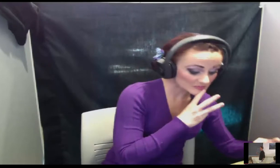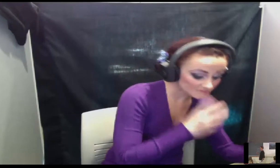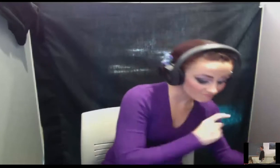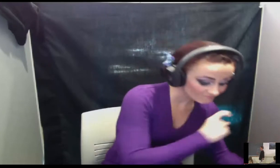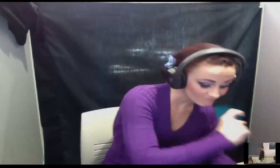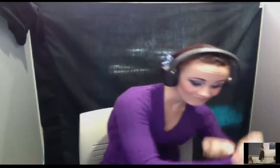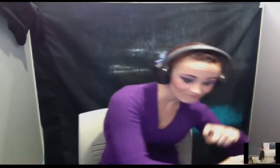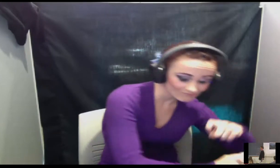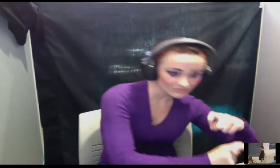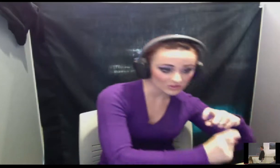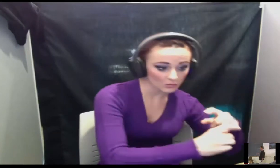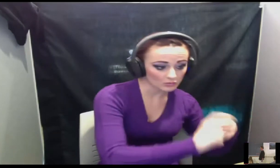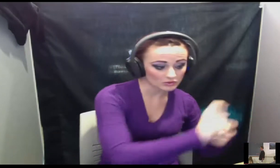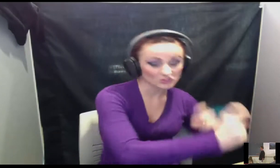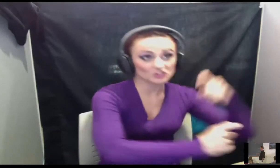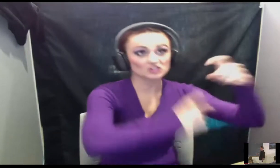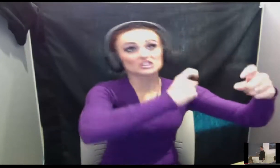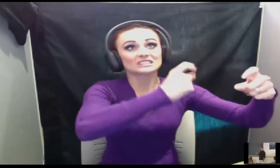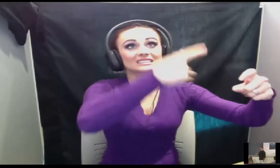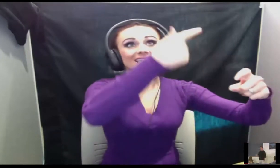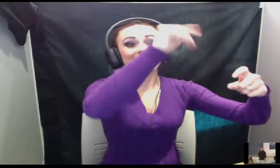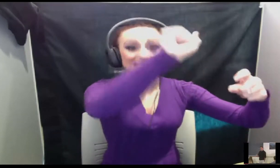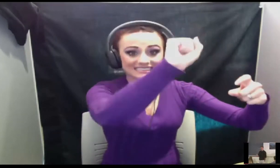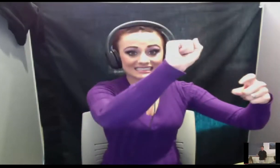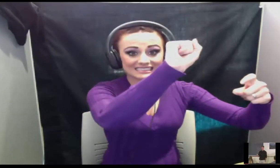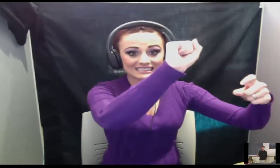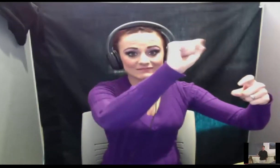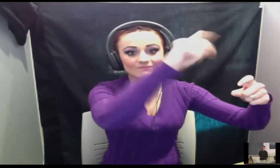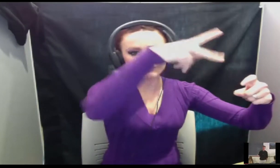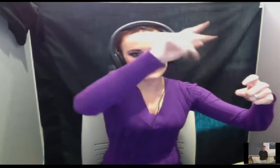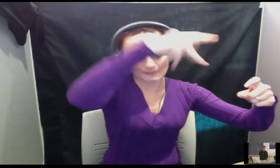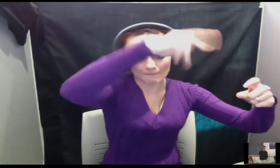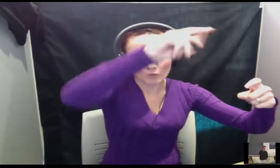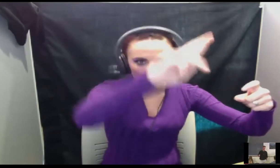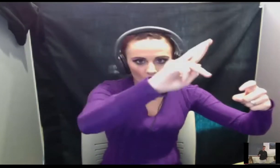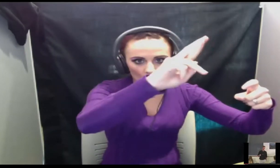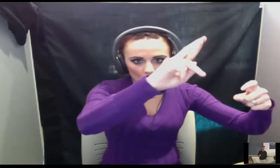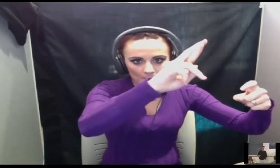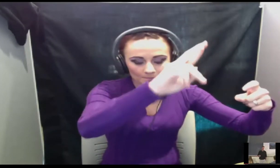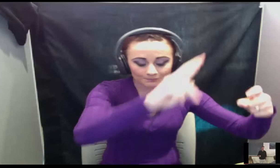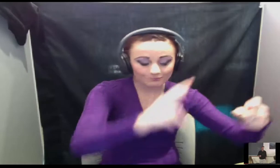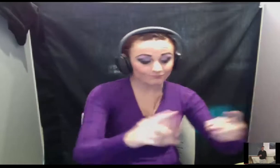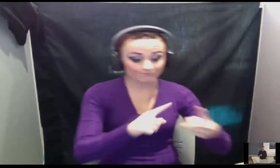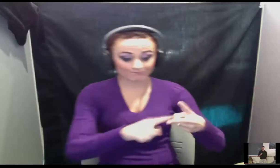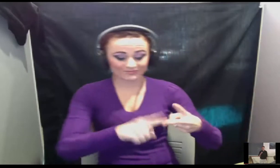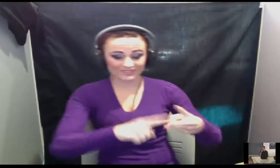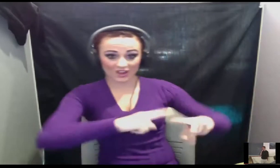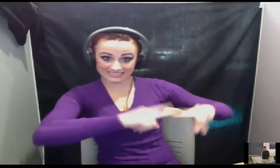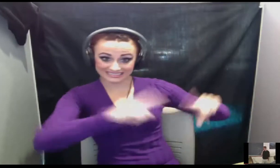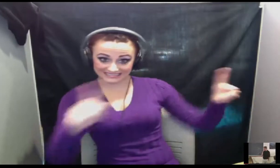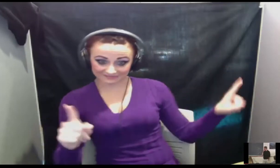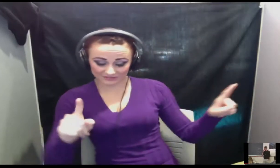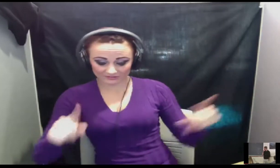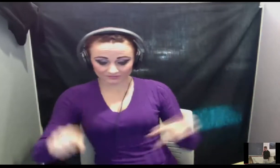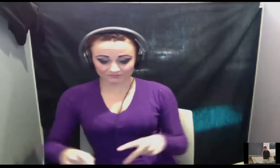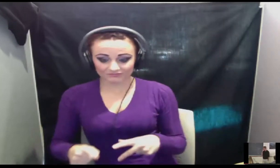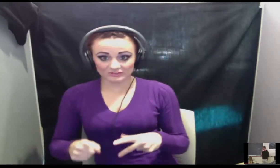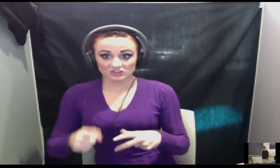where you take water that is in the gaseous form and convert that into water into liquid form.